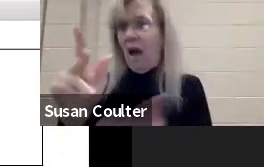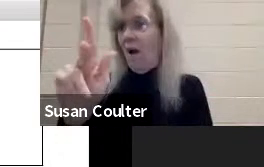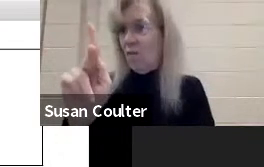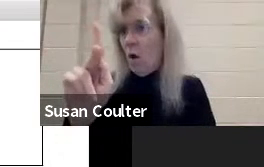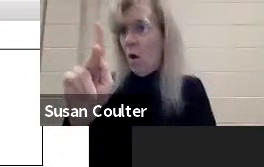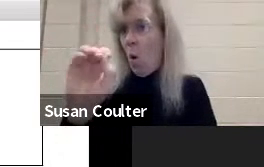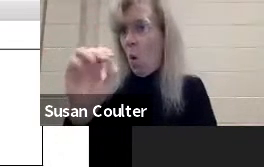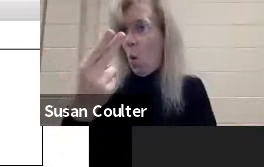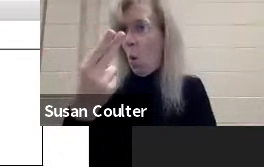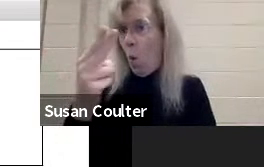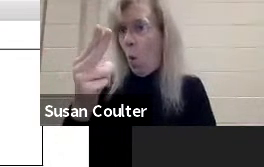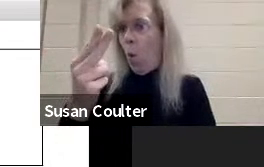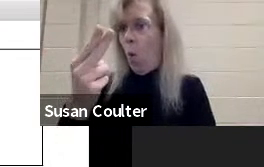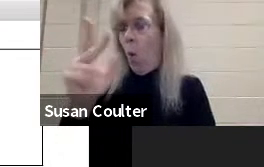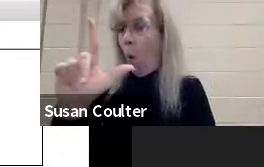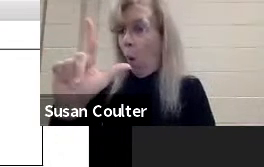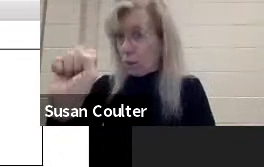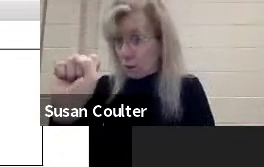seen stuff.